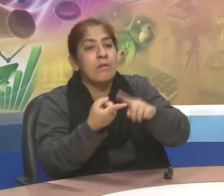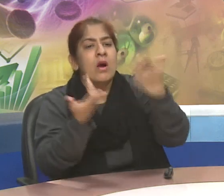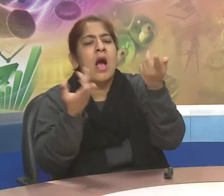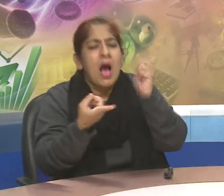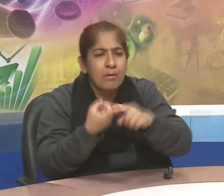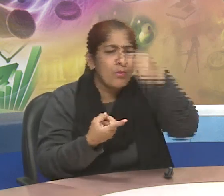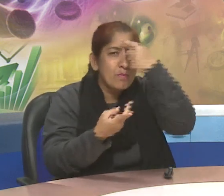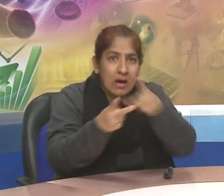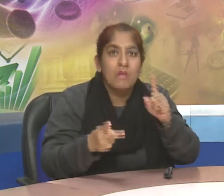meant by